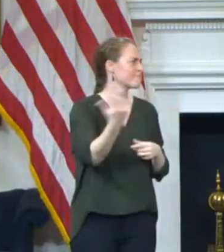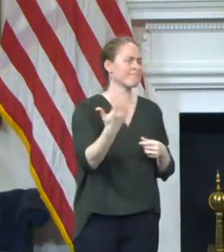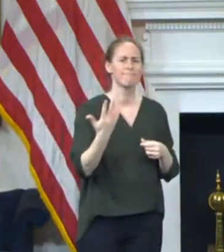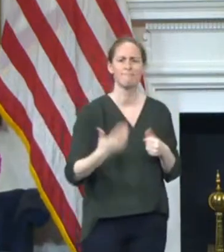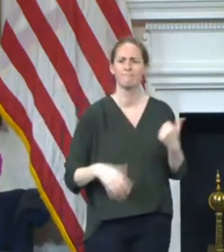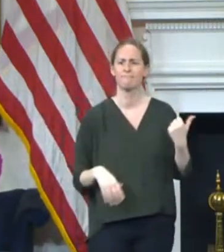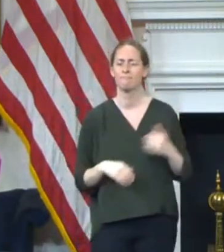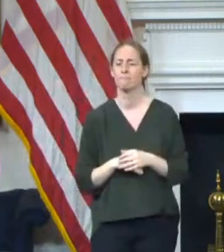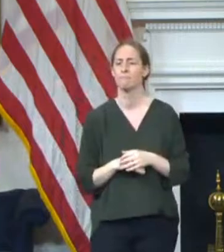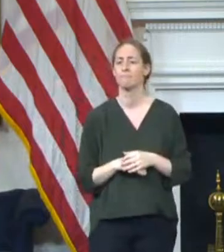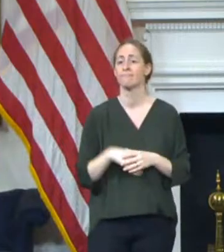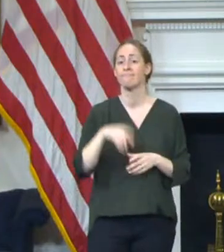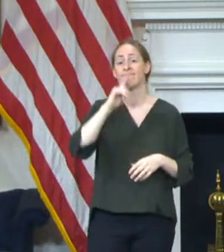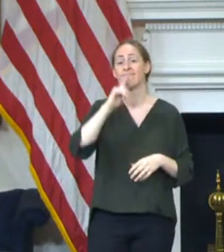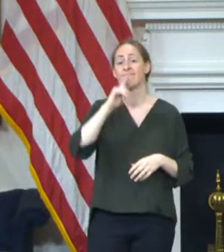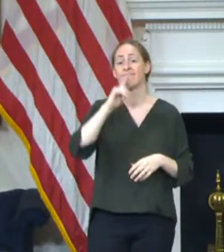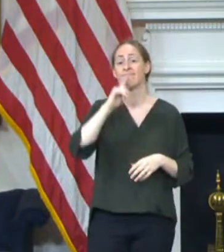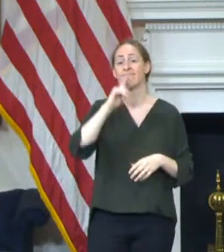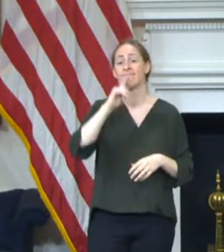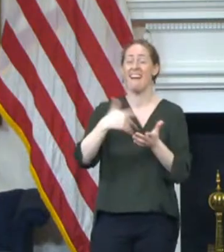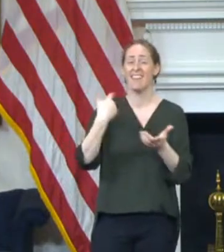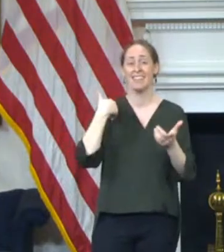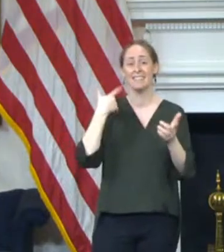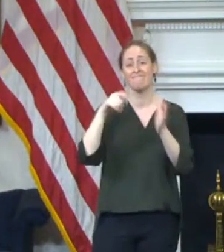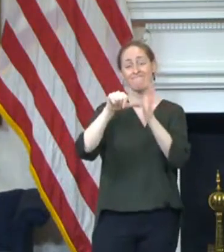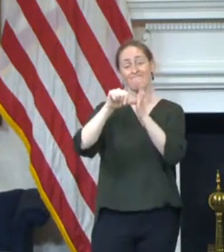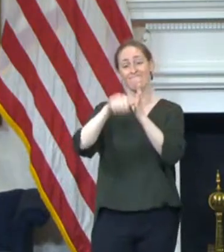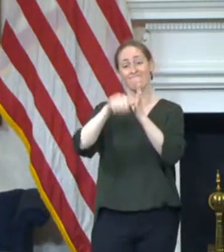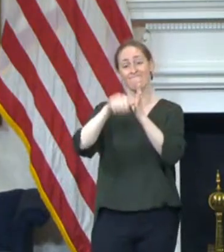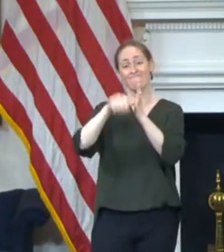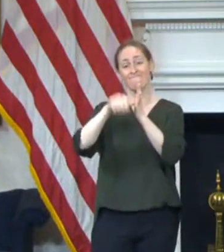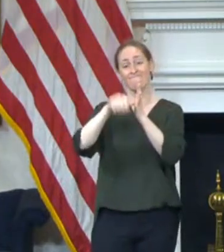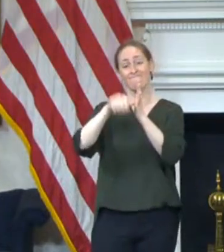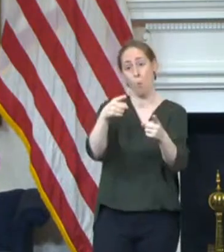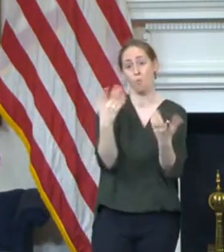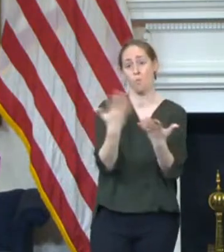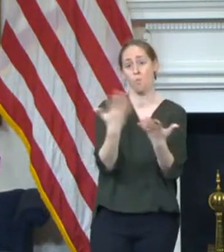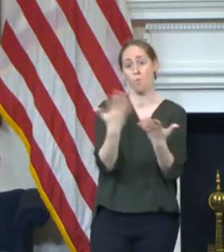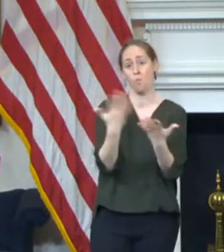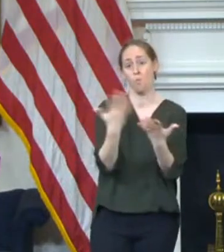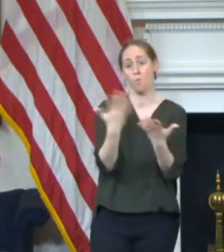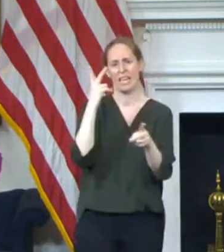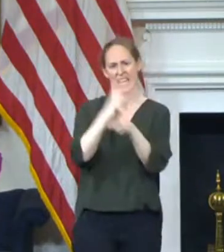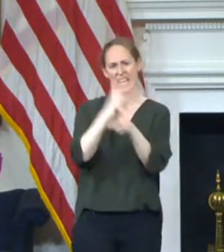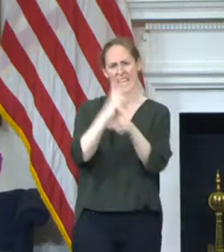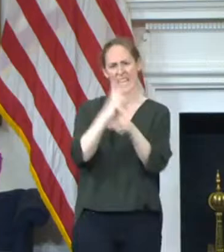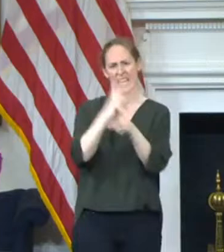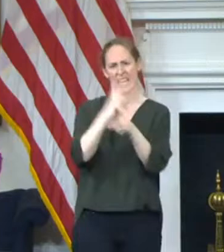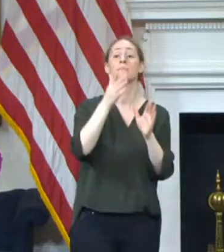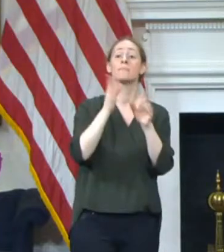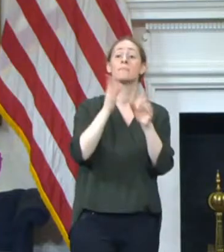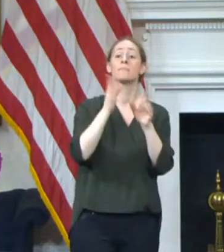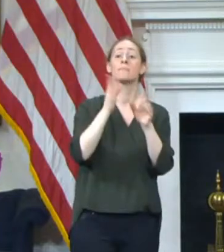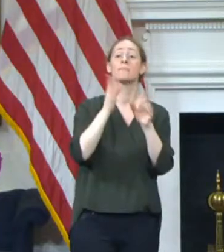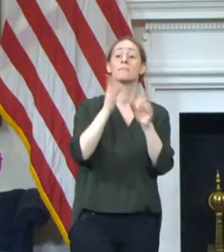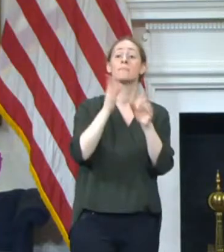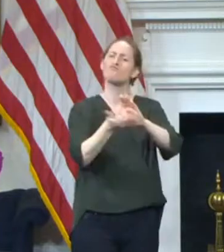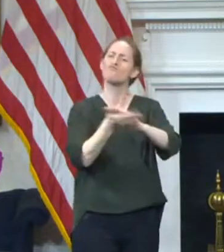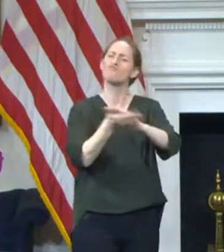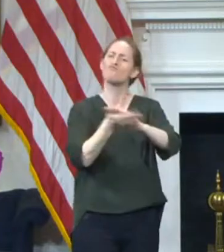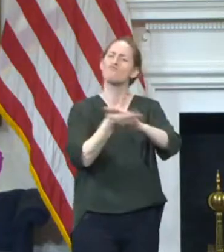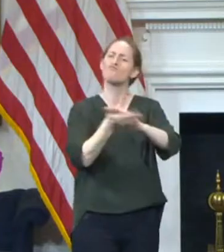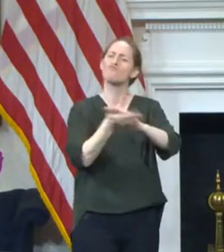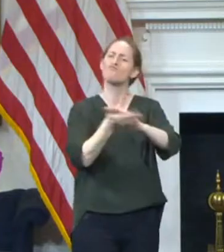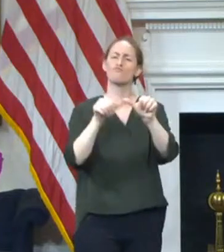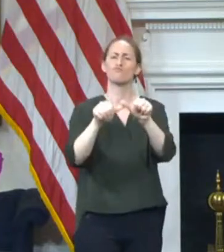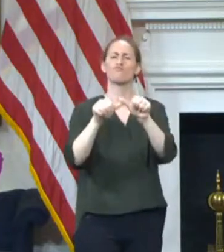we've said. My goal is to keep as much of our economy open, as many people working, and our lives as normal as possible, while we're